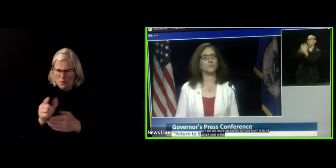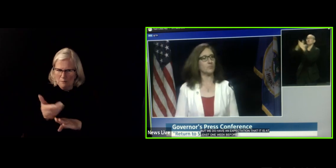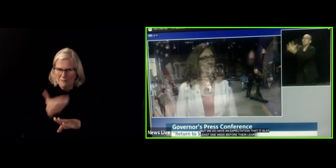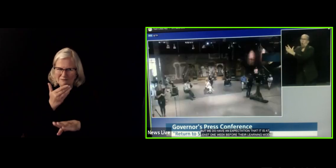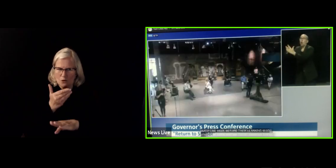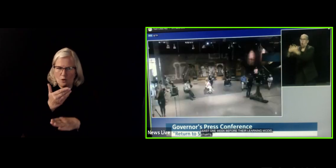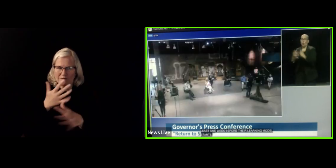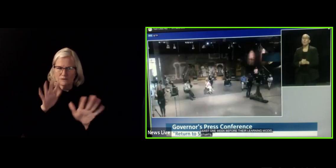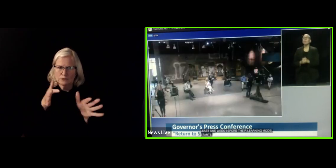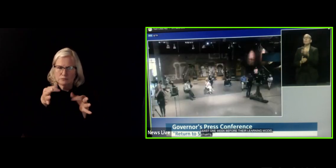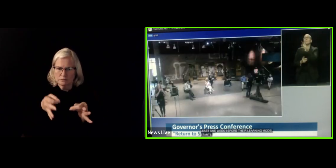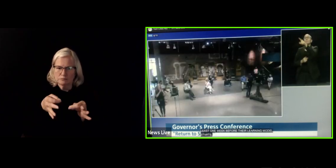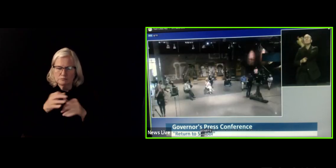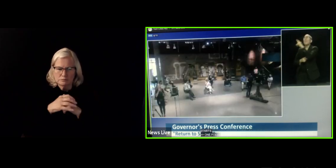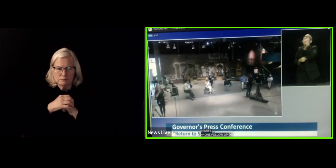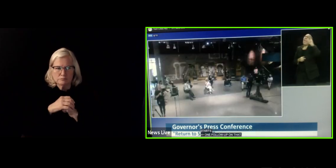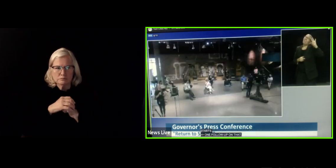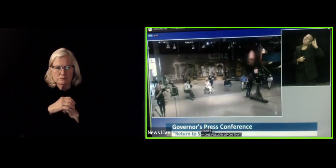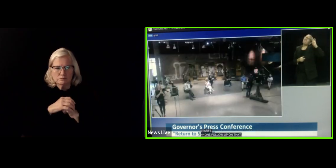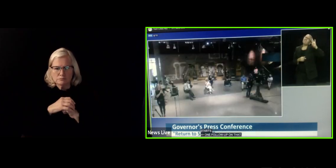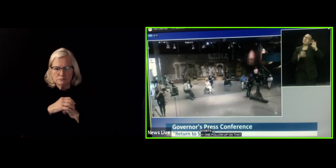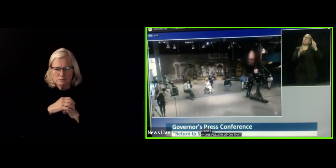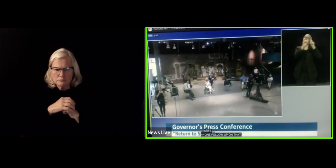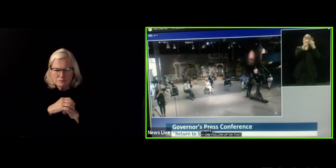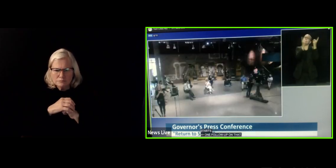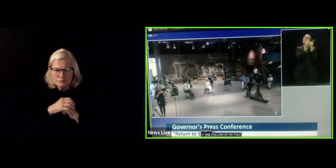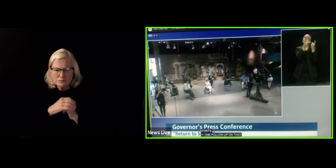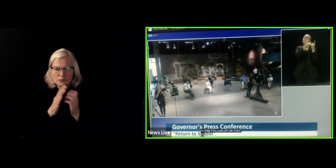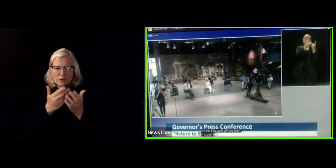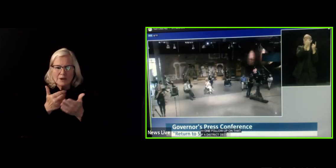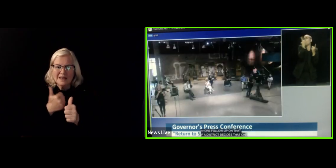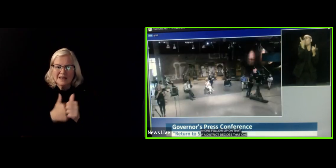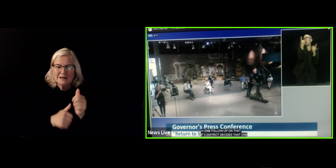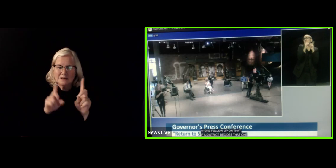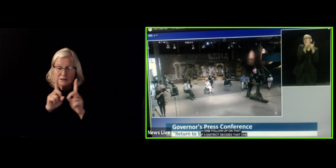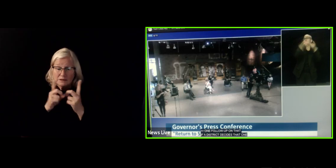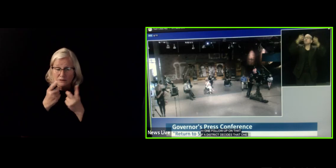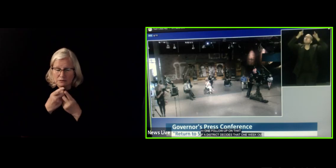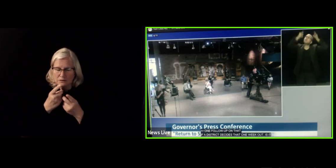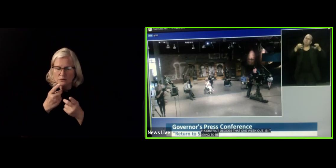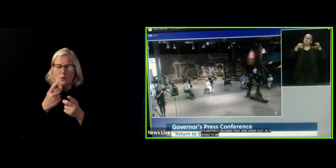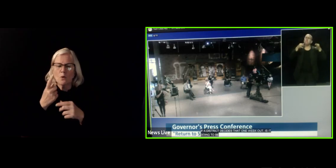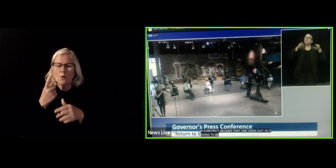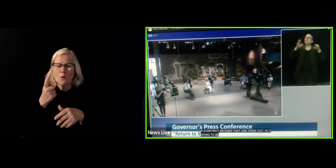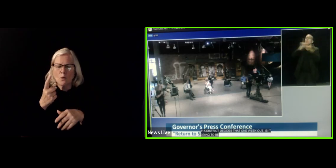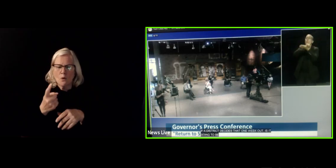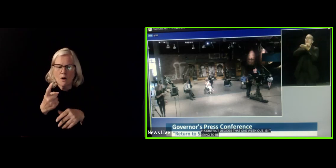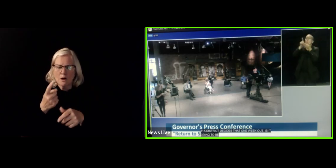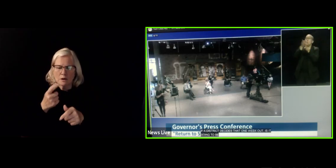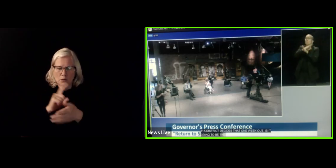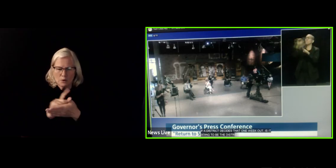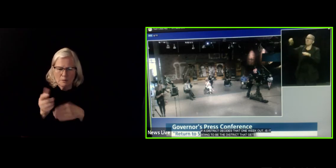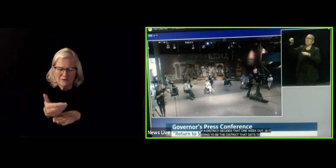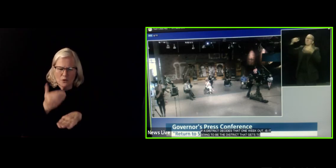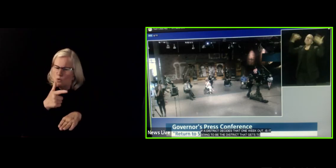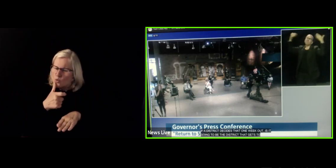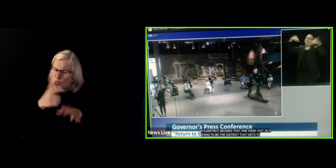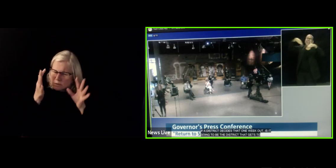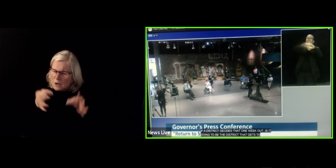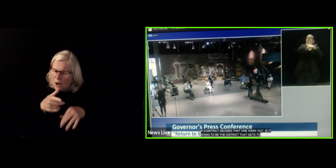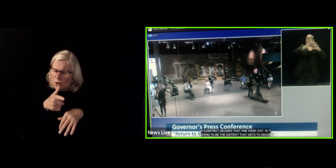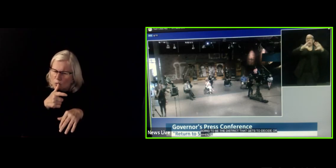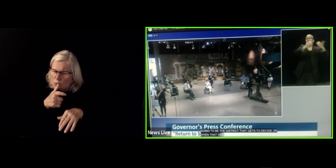district decides that 1 week out, is it going to be the district that gets to decide, or when that decision's sent up to you and the